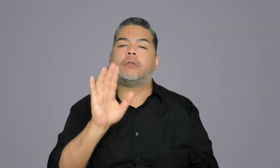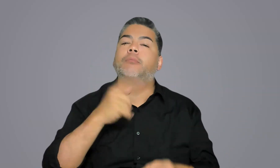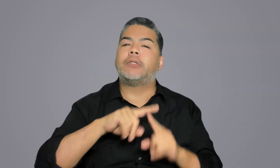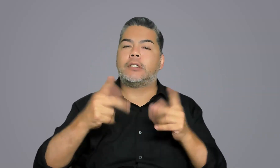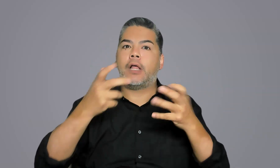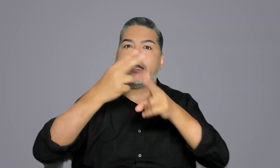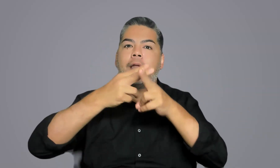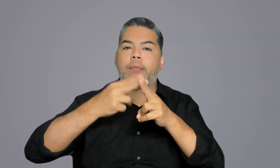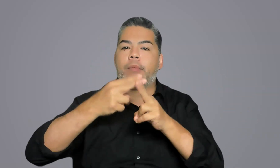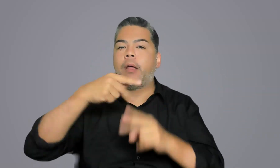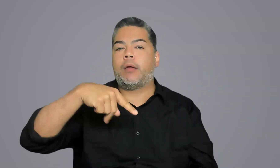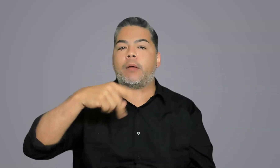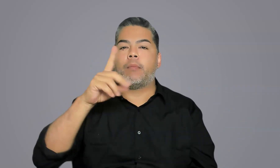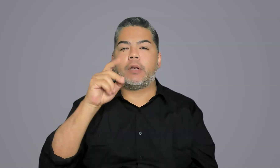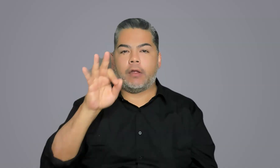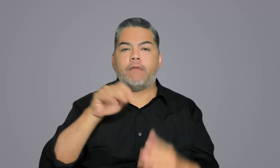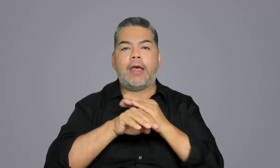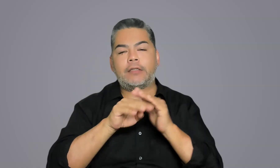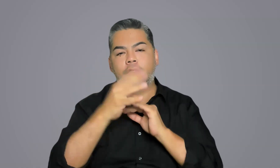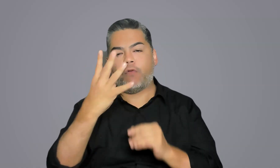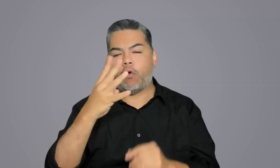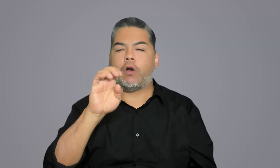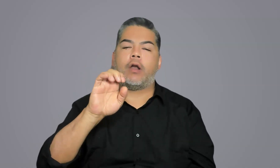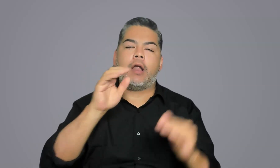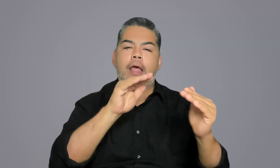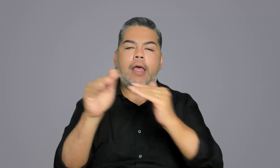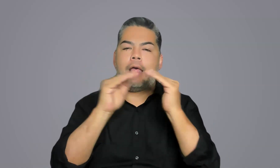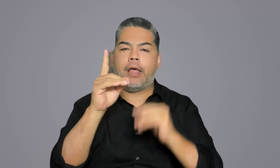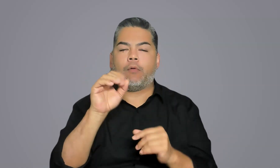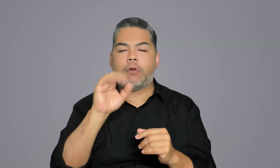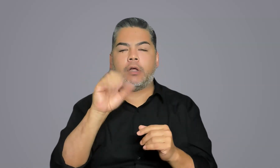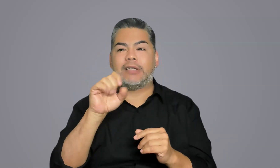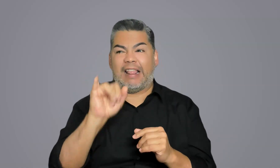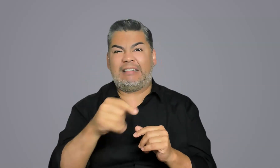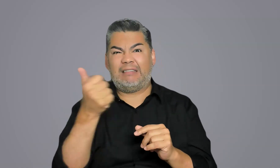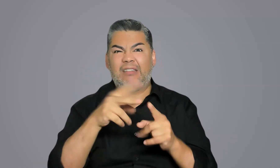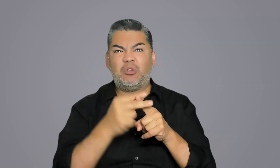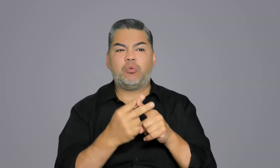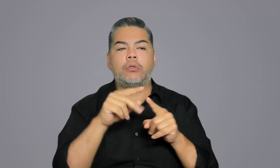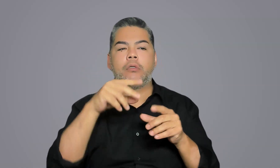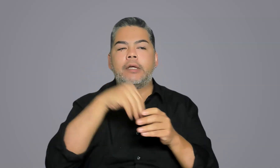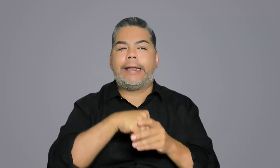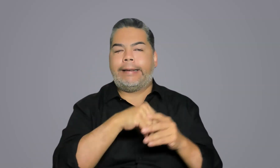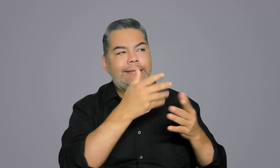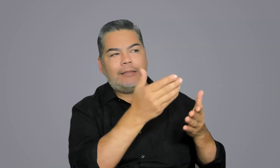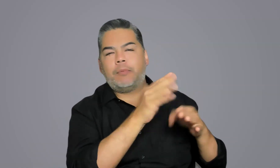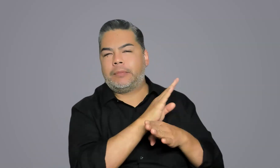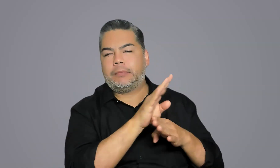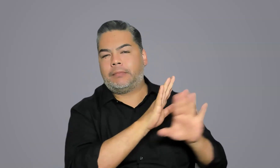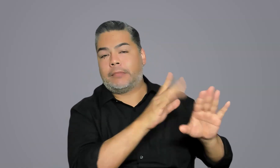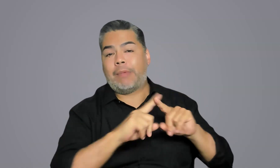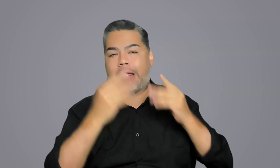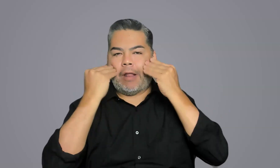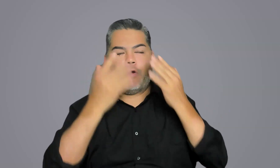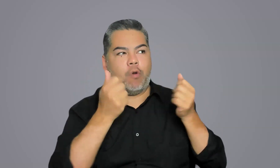like Common Look PDF, Access 4, Equidocs. These are all examples of other tools in the market. But as I say, I don't know much about any of them. I